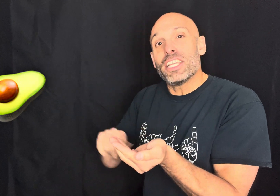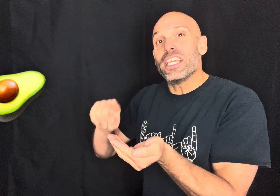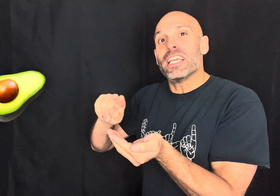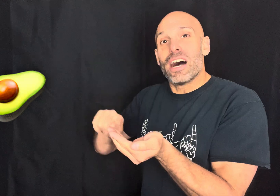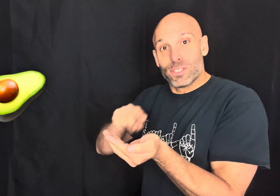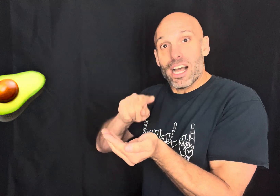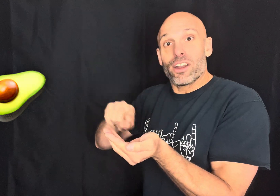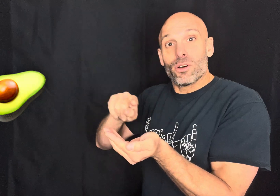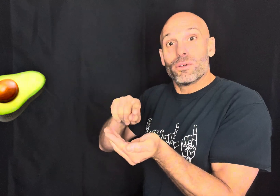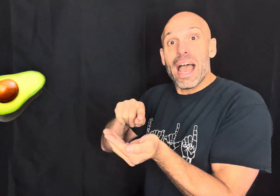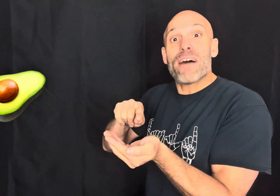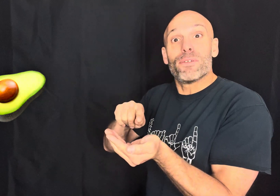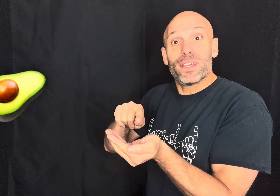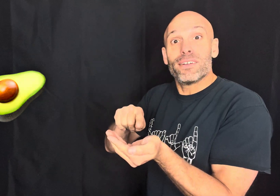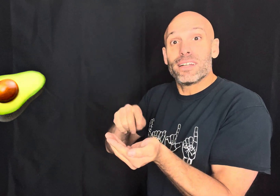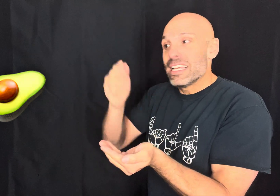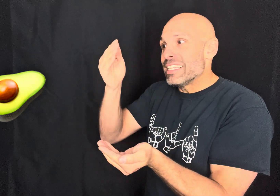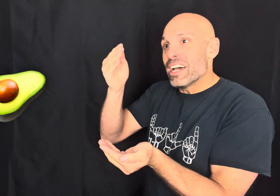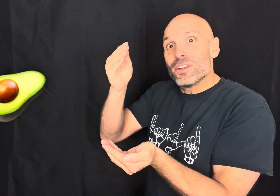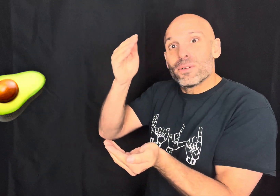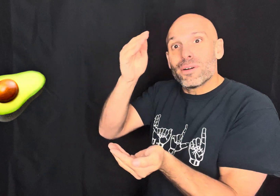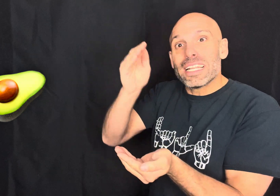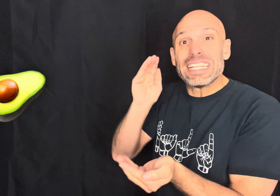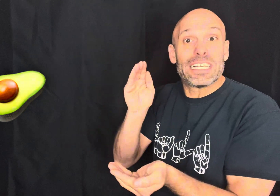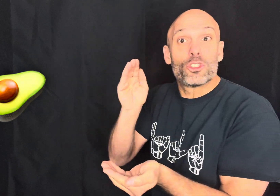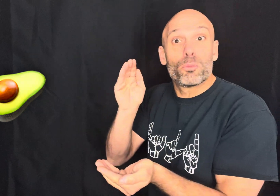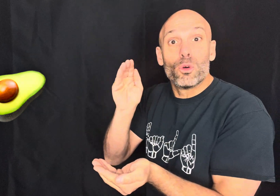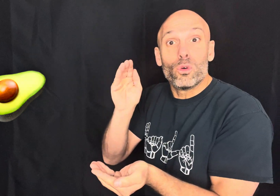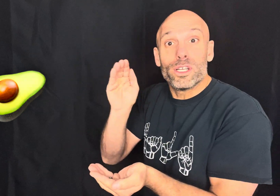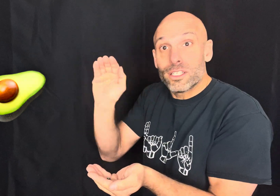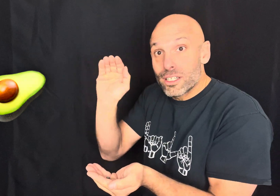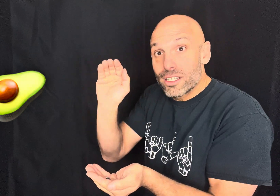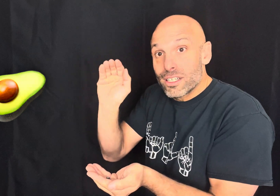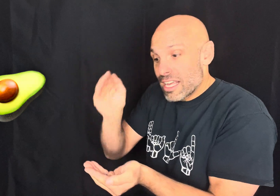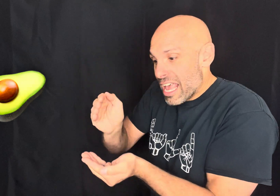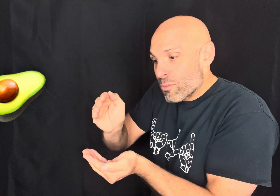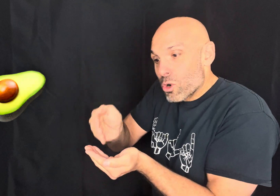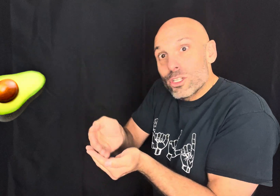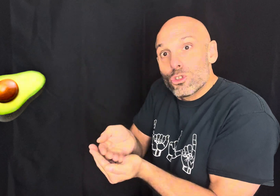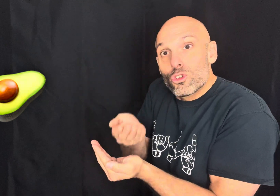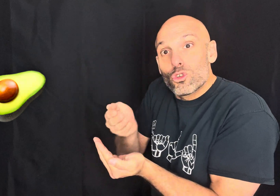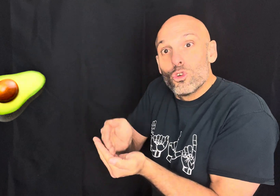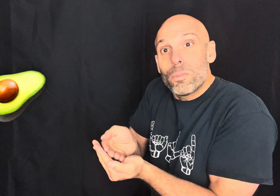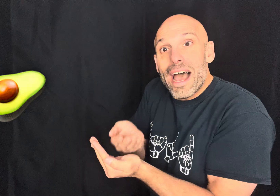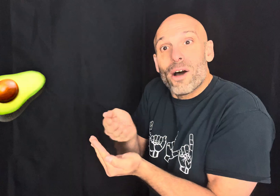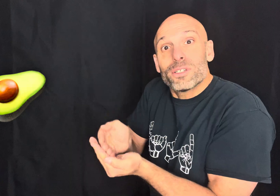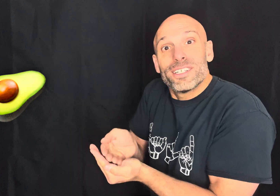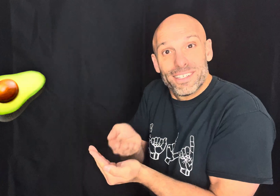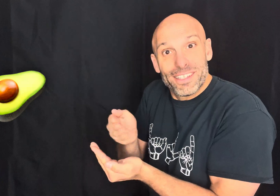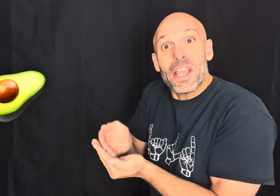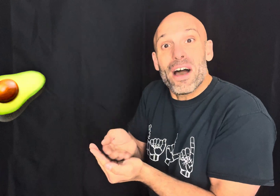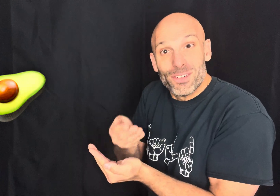the avocado, half of it. The other one is a spoon, and we're going to scoop out the